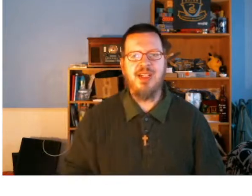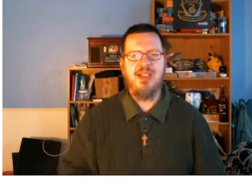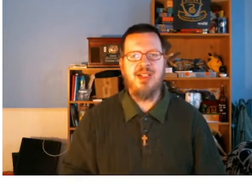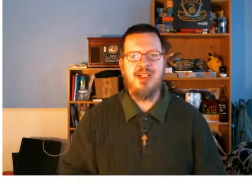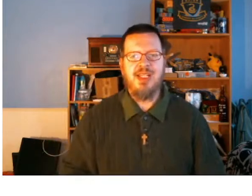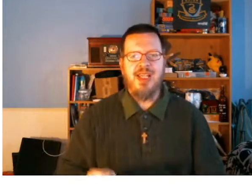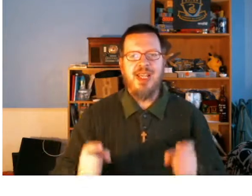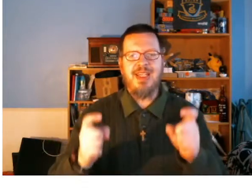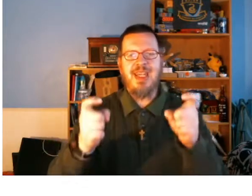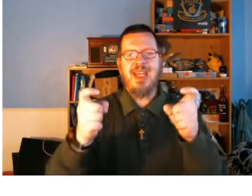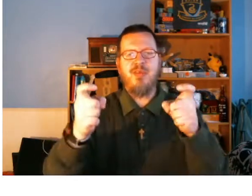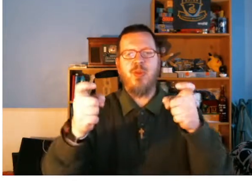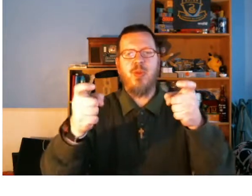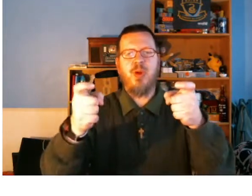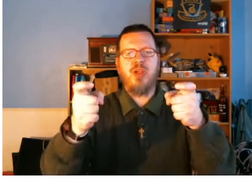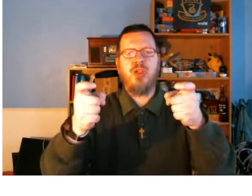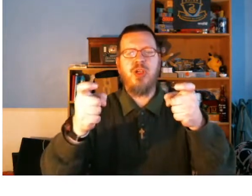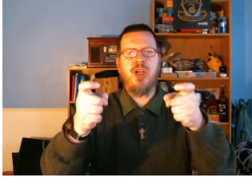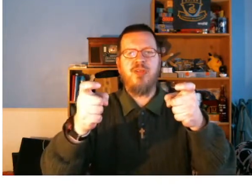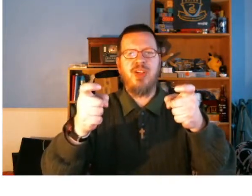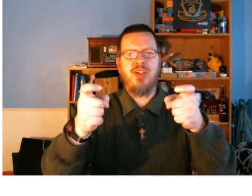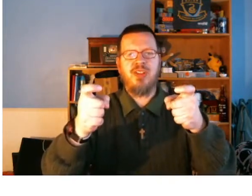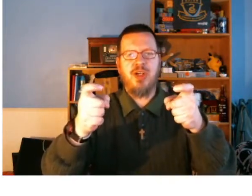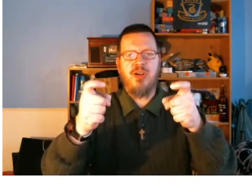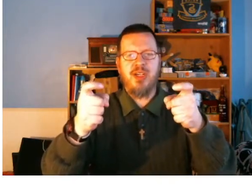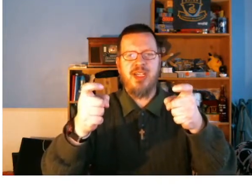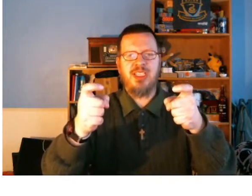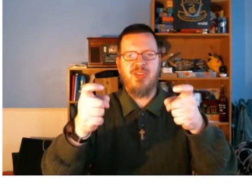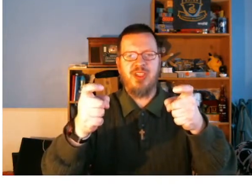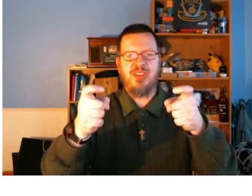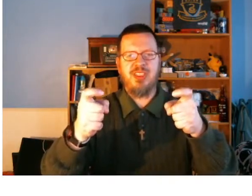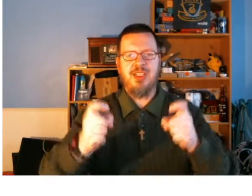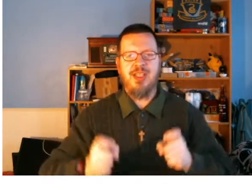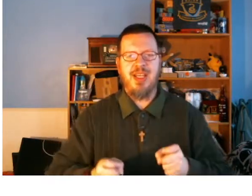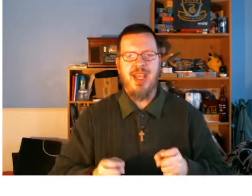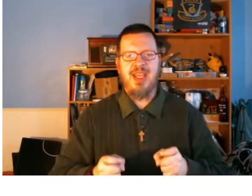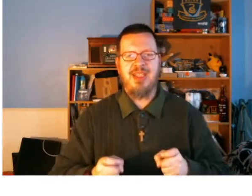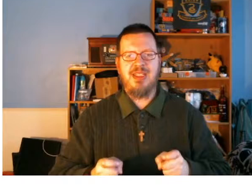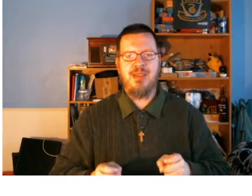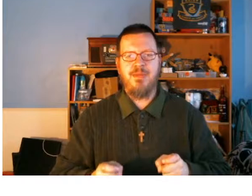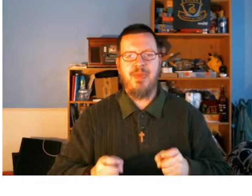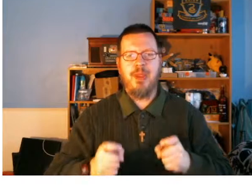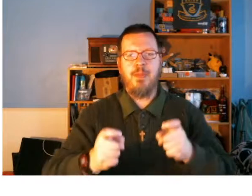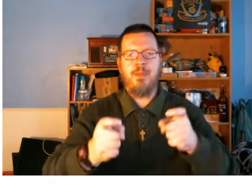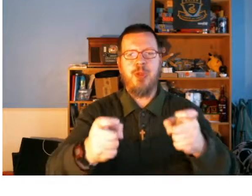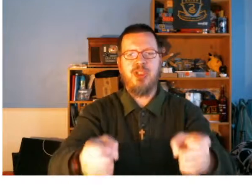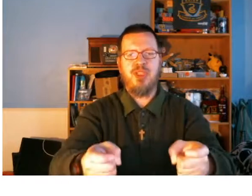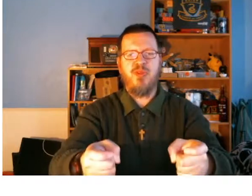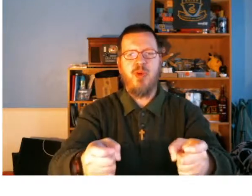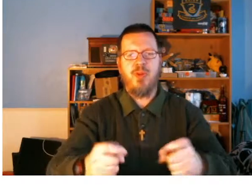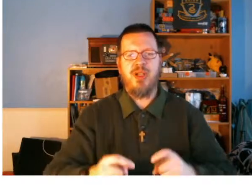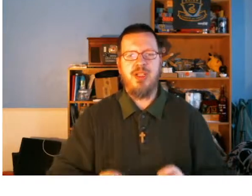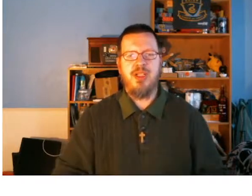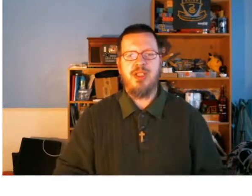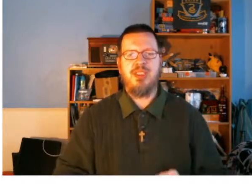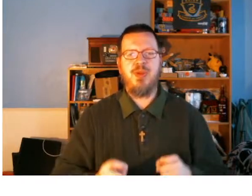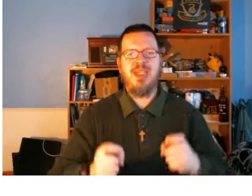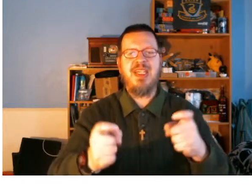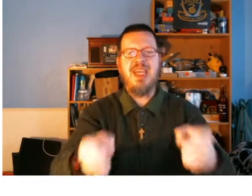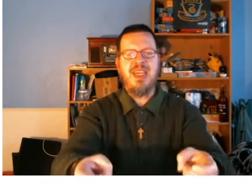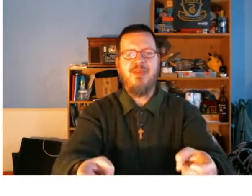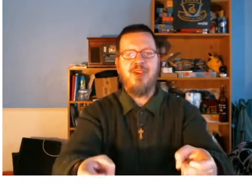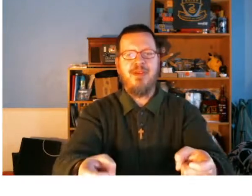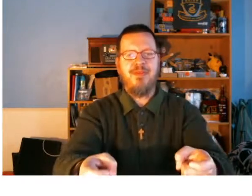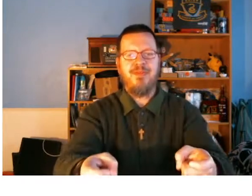God. And gave, we're going to hook our fingers, our index fingers, and push them forward. So